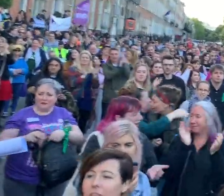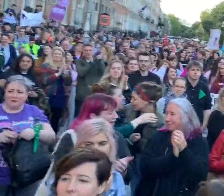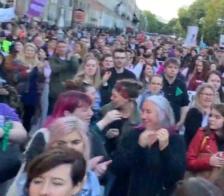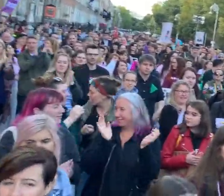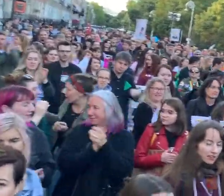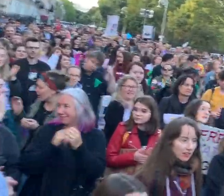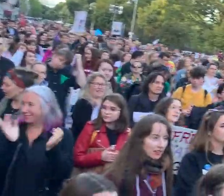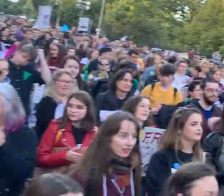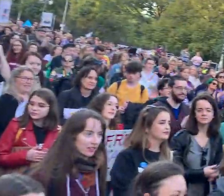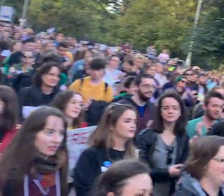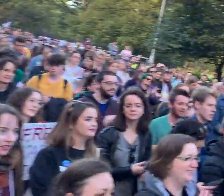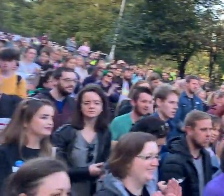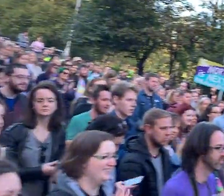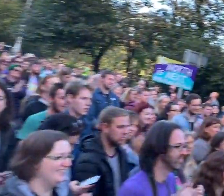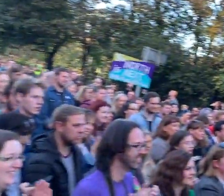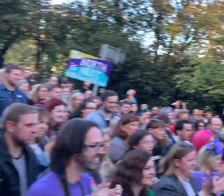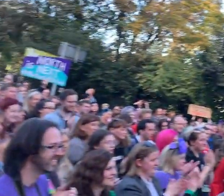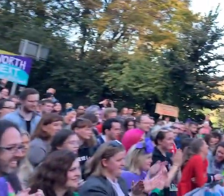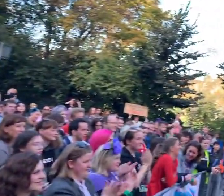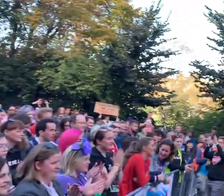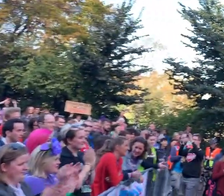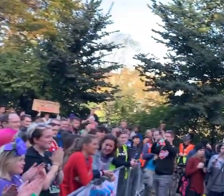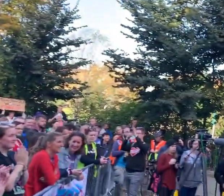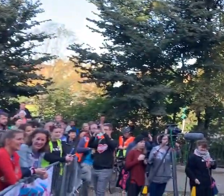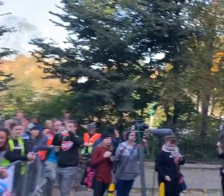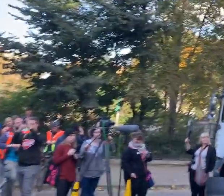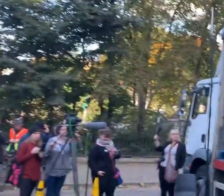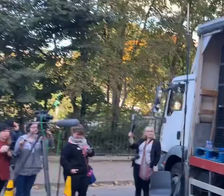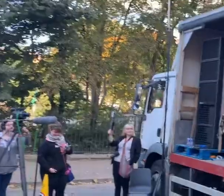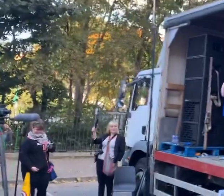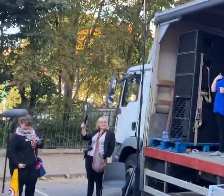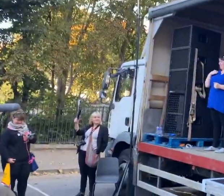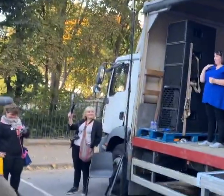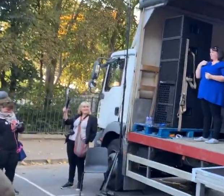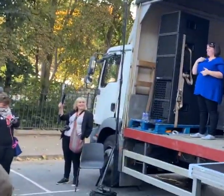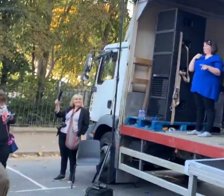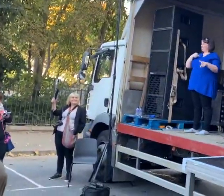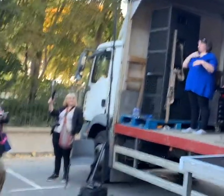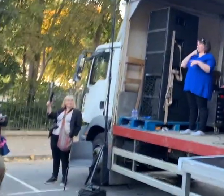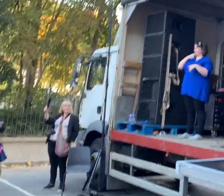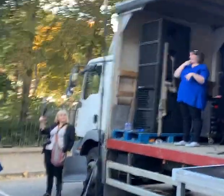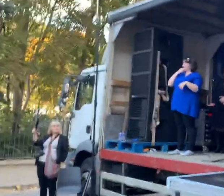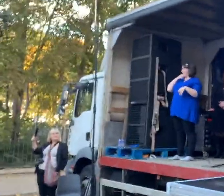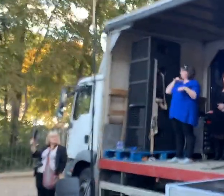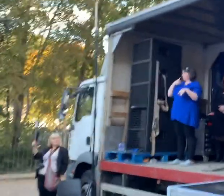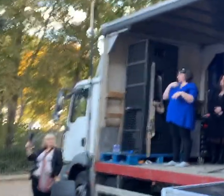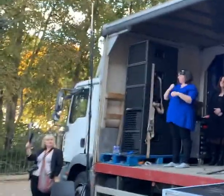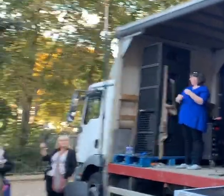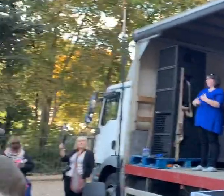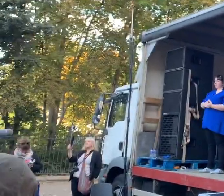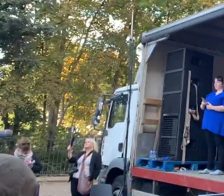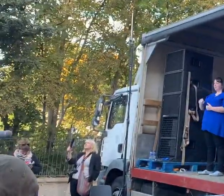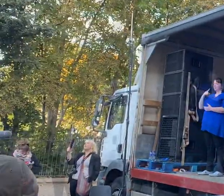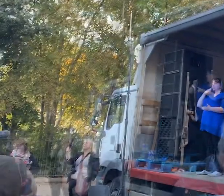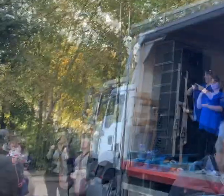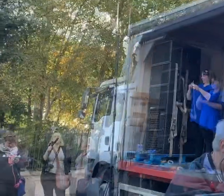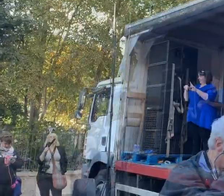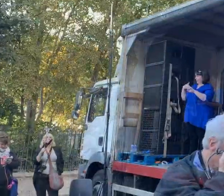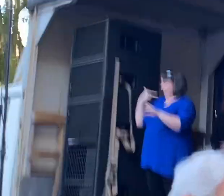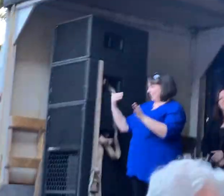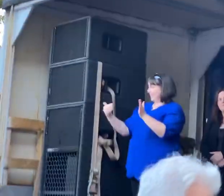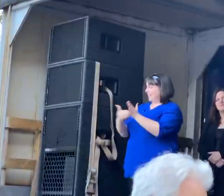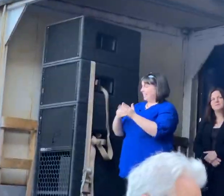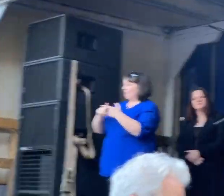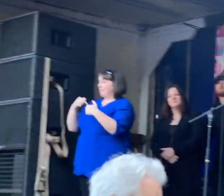I'm glad I had the ticket her at the beginning, because did you hear having a ticket me at the end? Can't believe it. The North